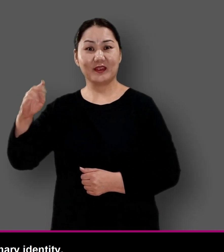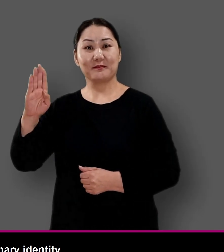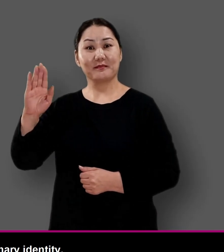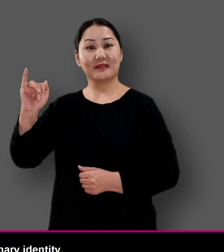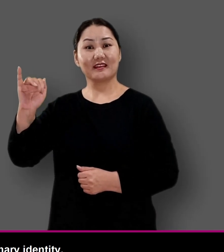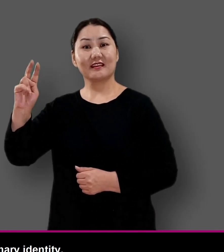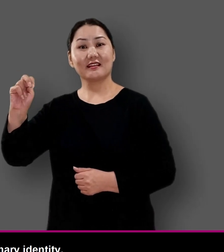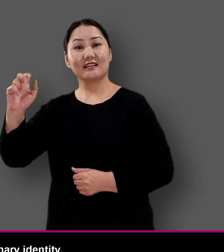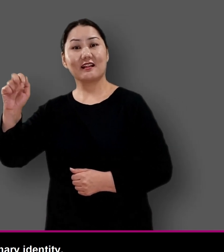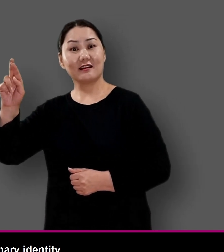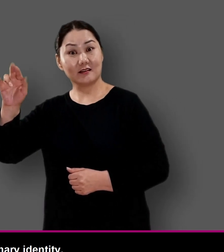non-binary identity,